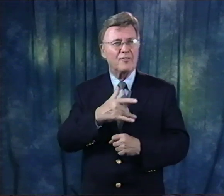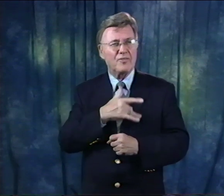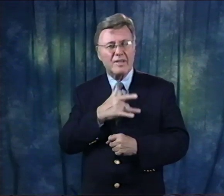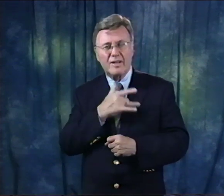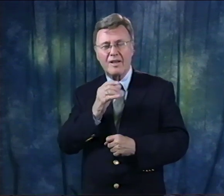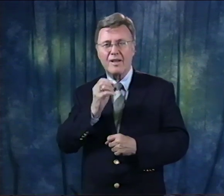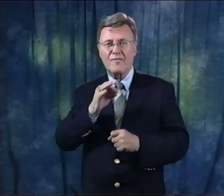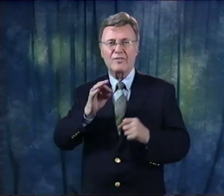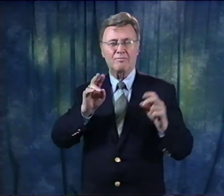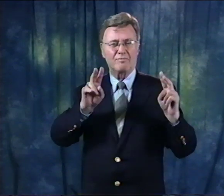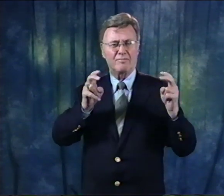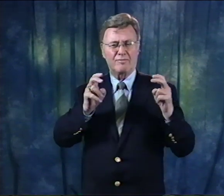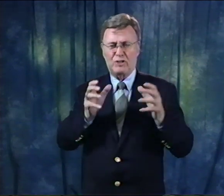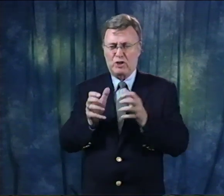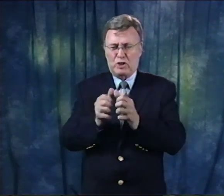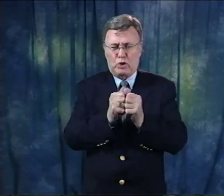To get the feeling of togetherness,